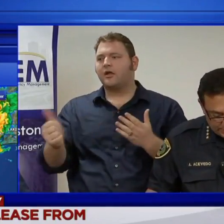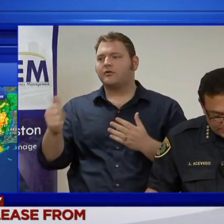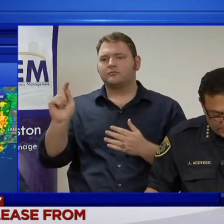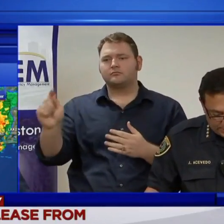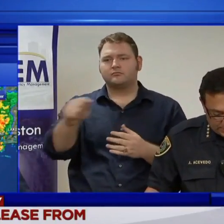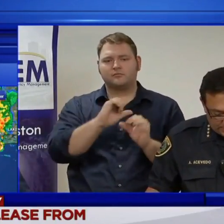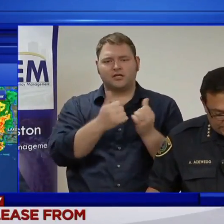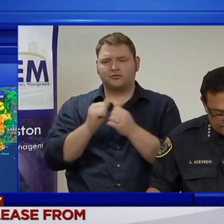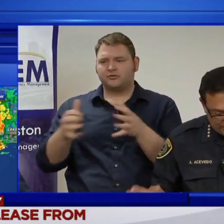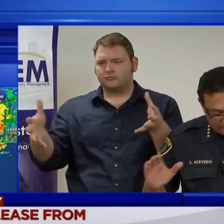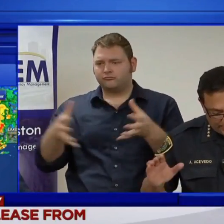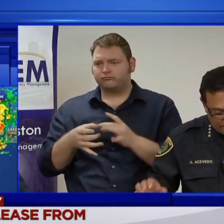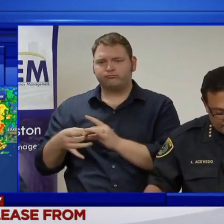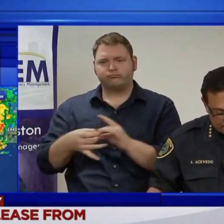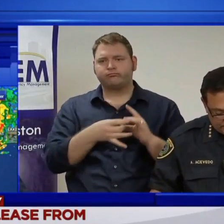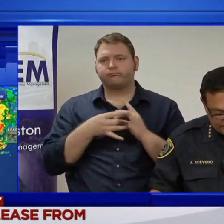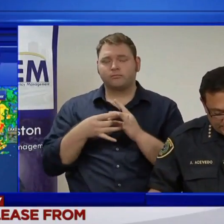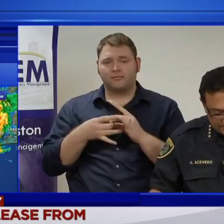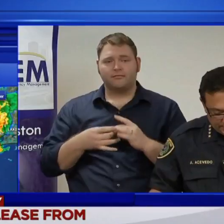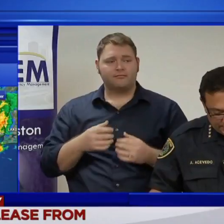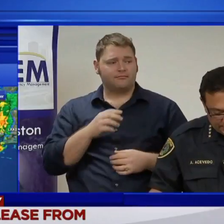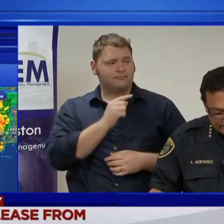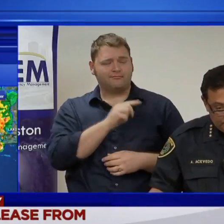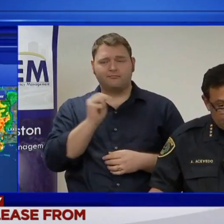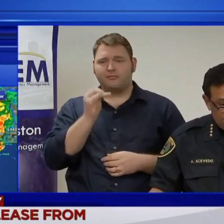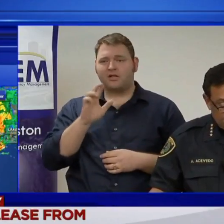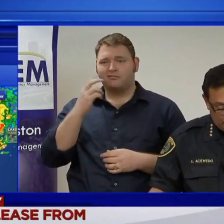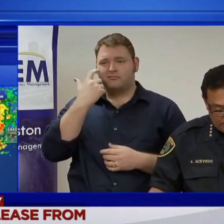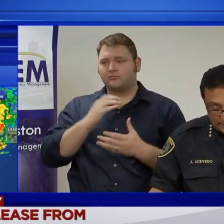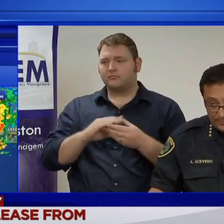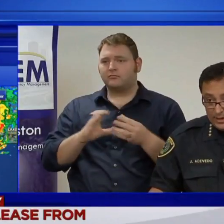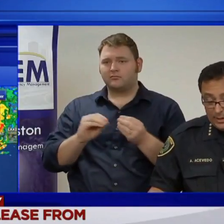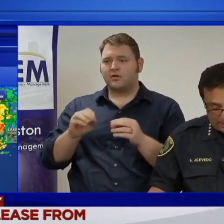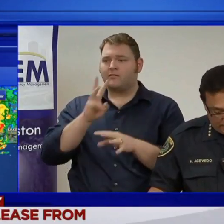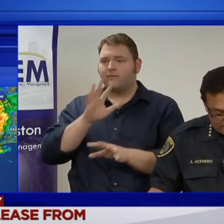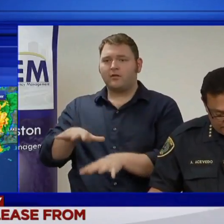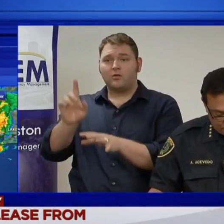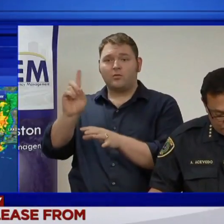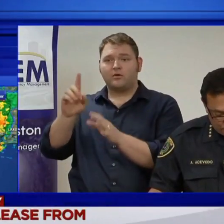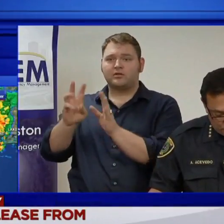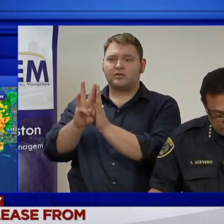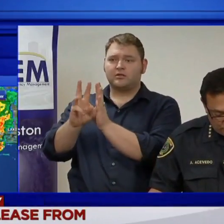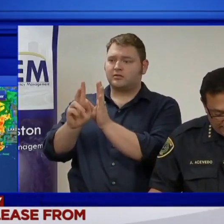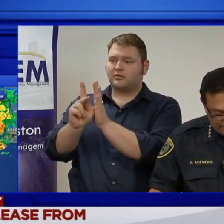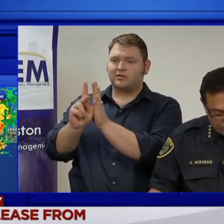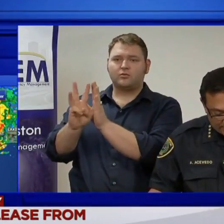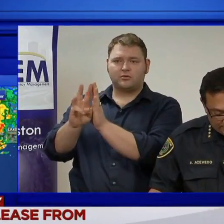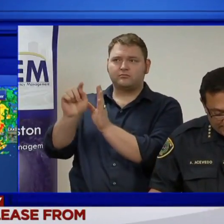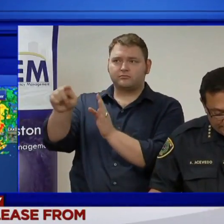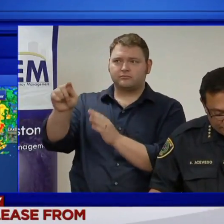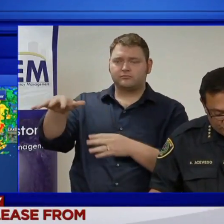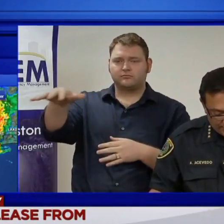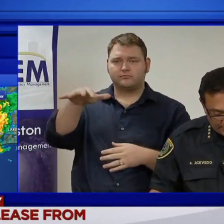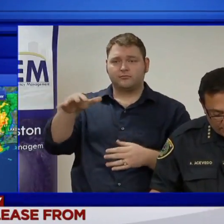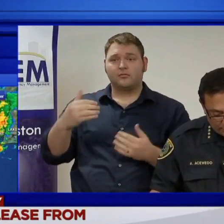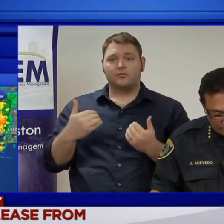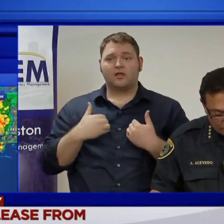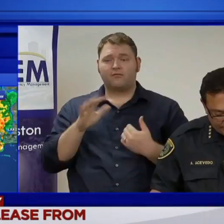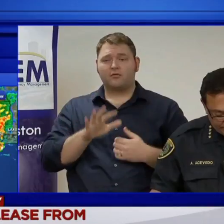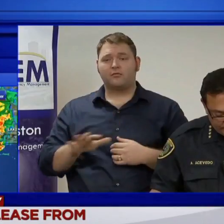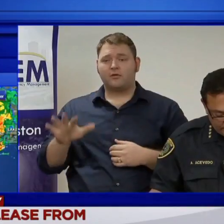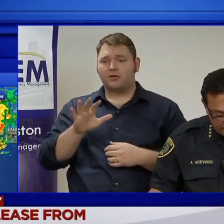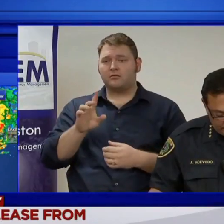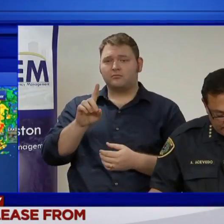agencies. The mayor already addressed the flooding in the Kingwood area. We have approximately 529